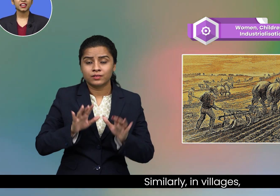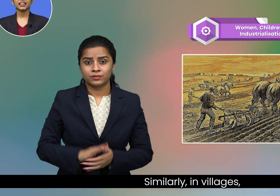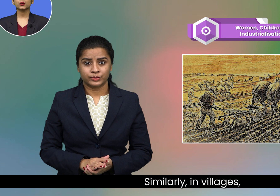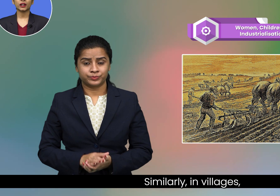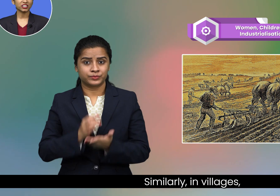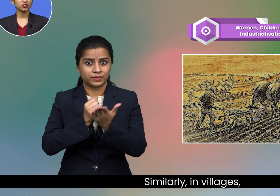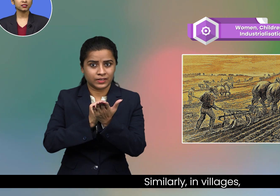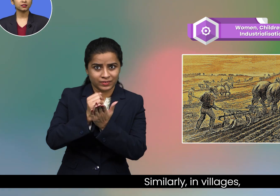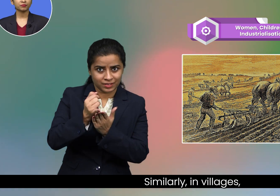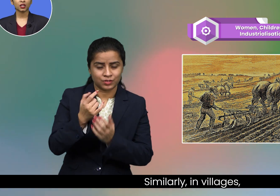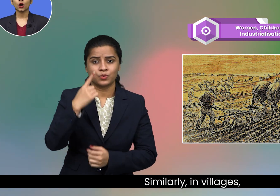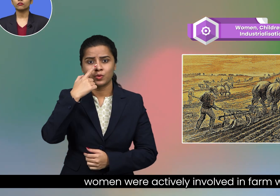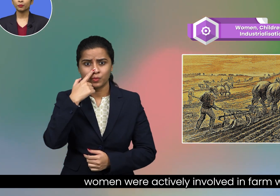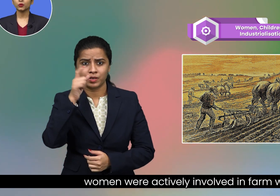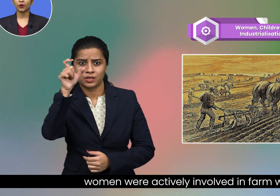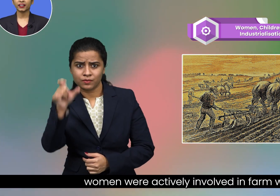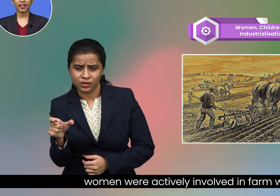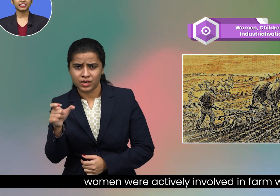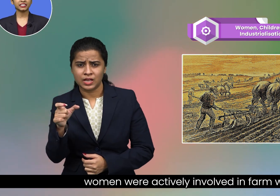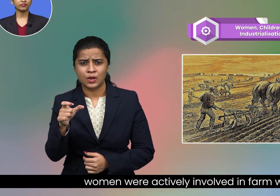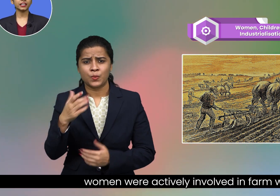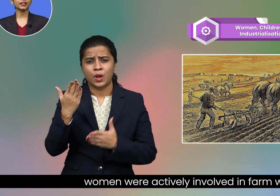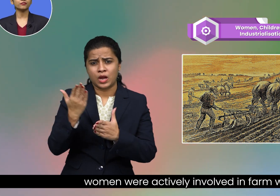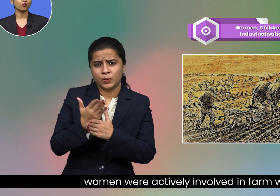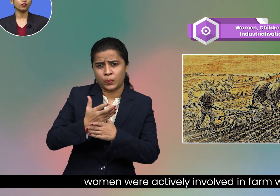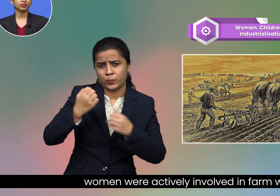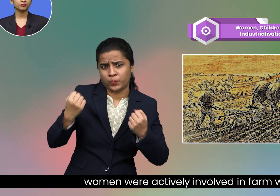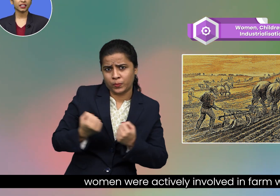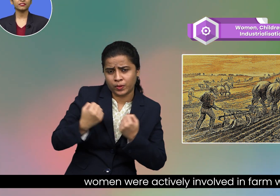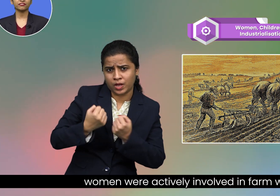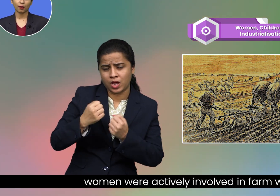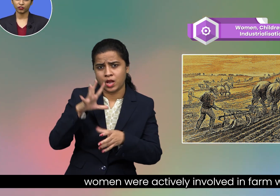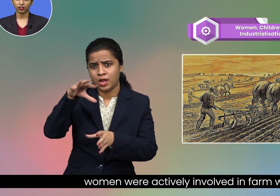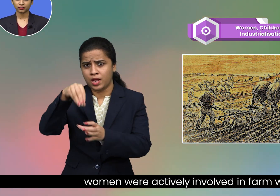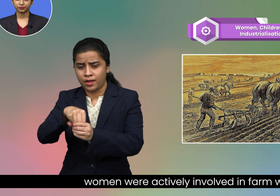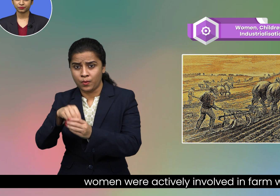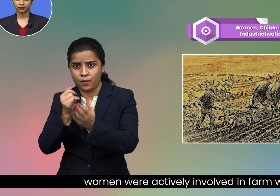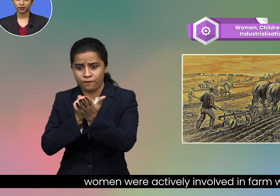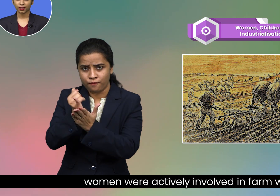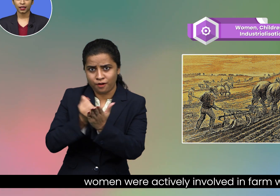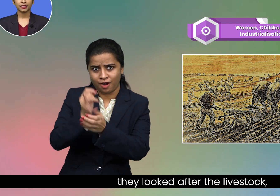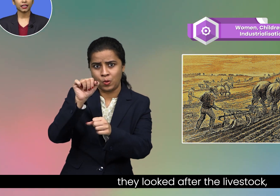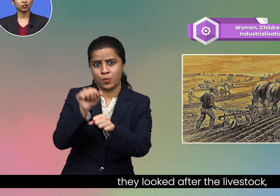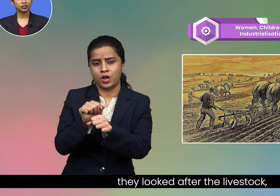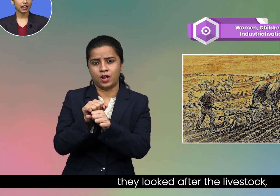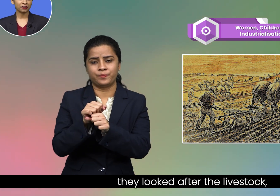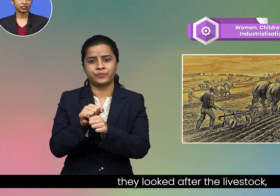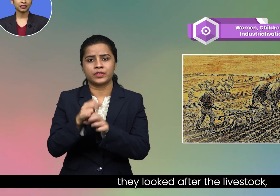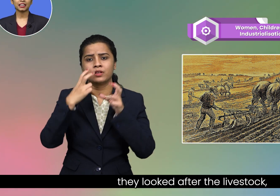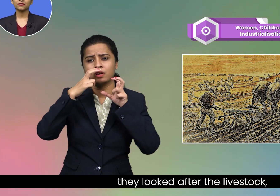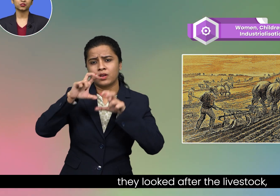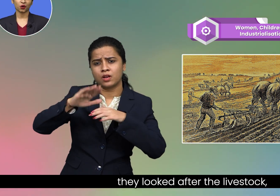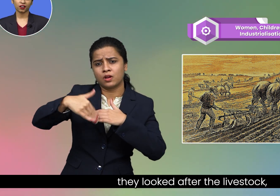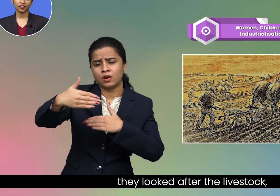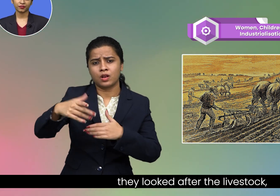Similarly, in villages, women were actively involved in farm work. They looked after